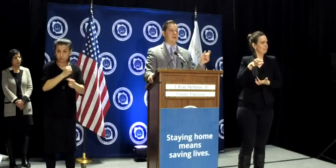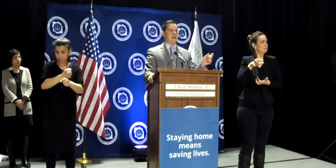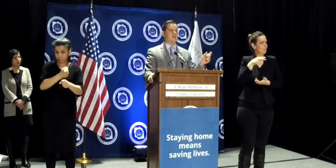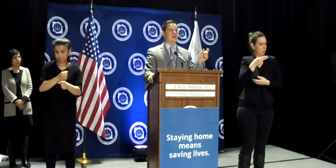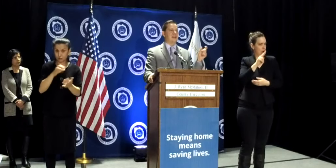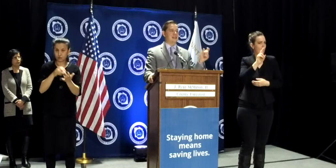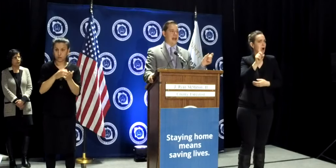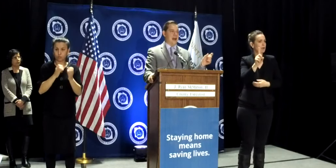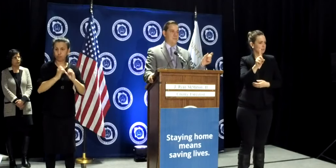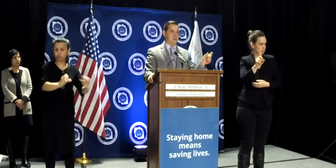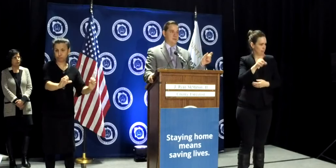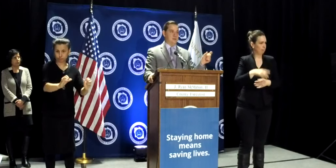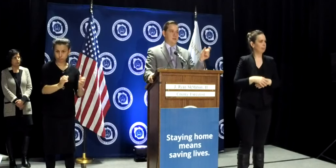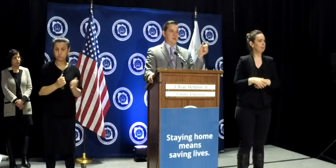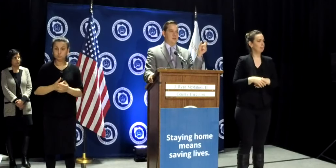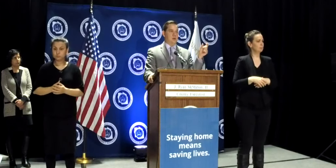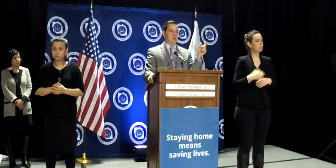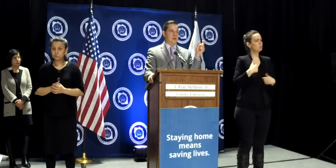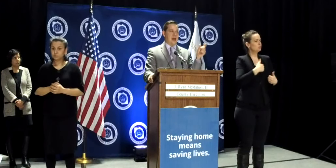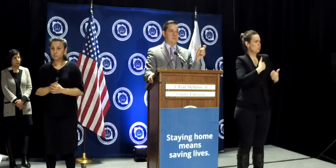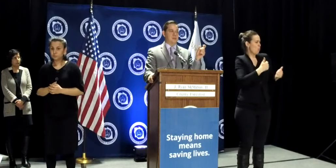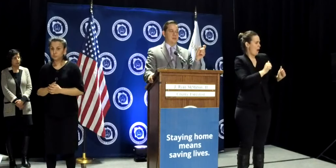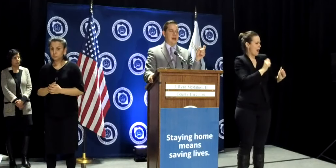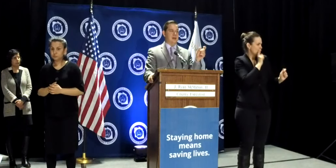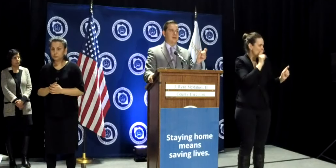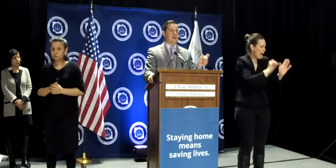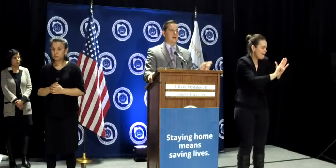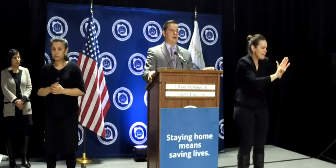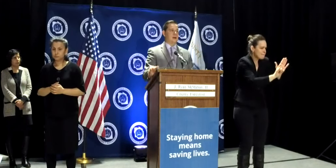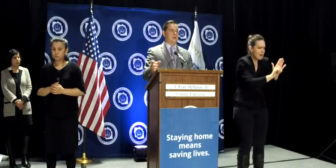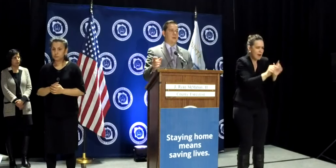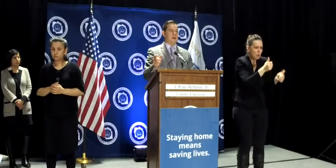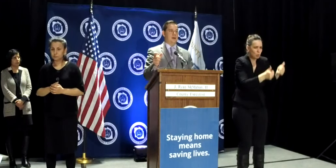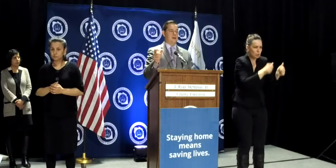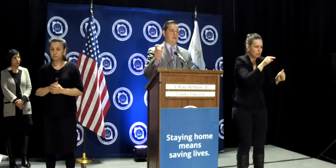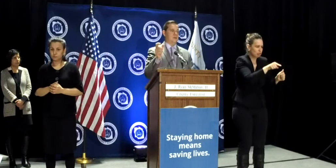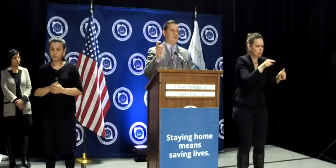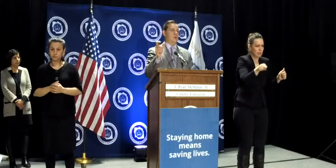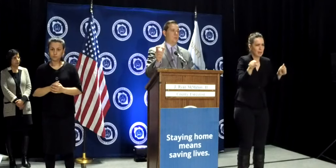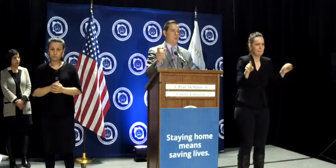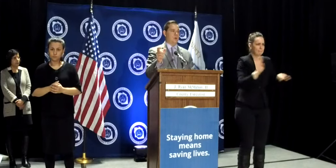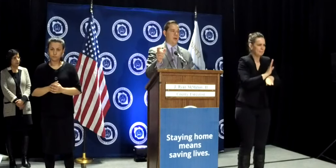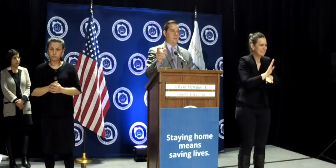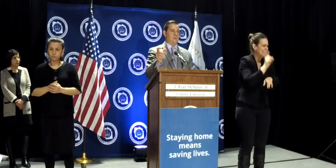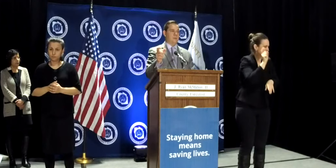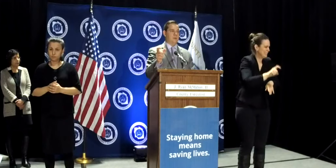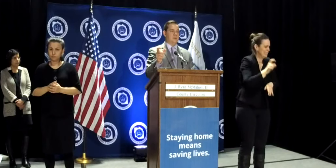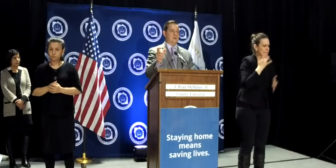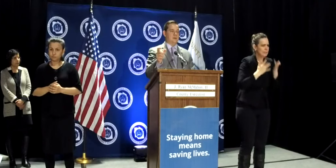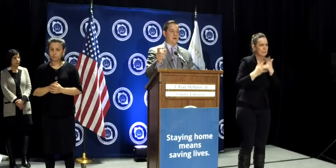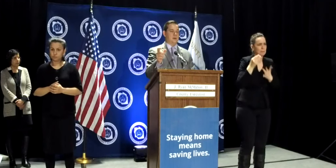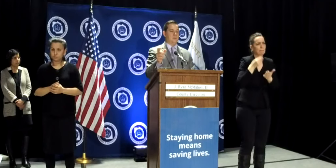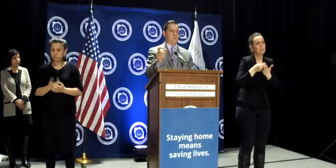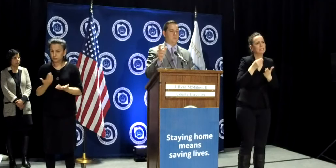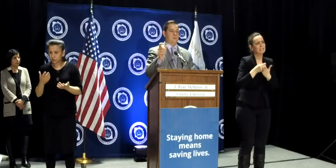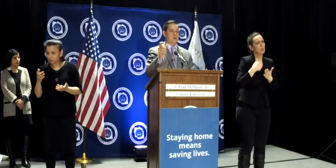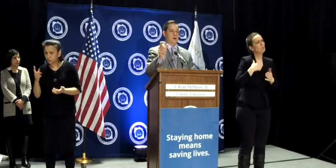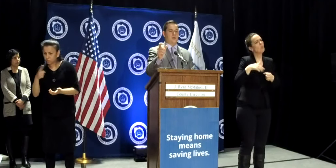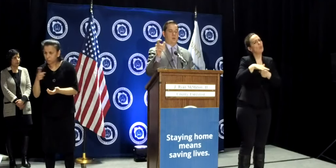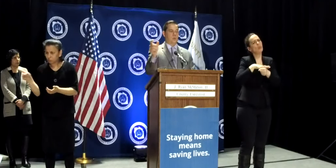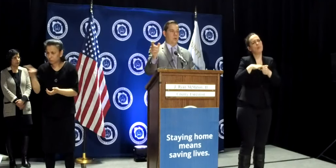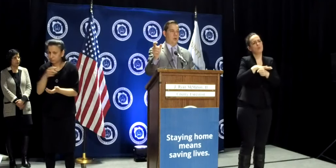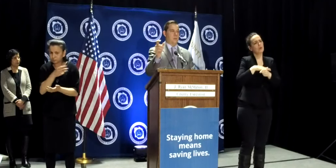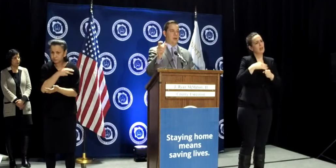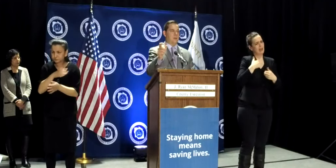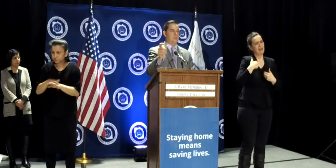to identify gaps. So the gaps that a local program can,